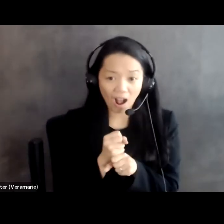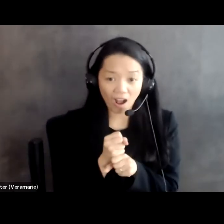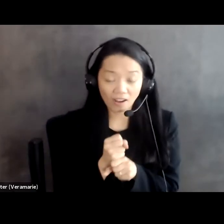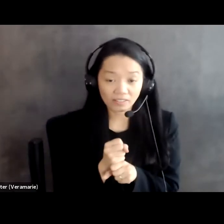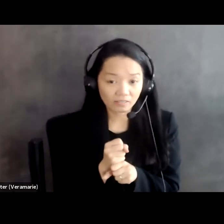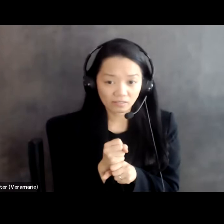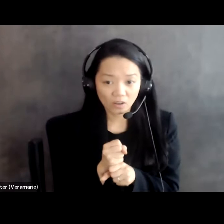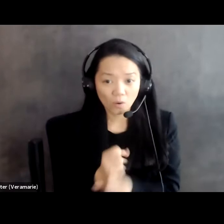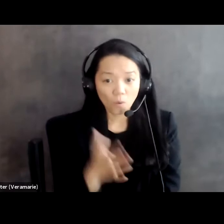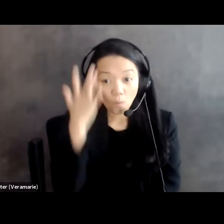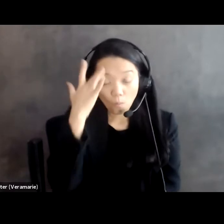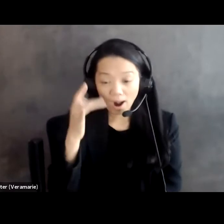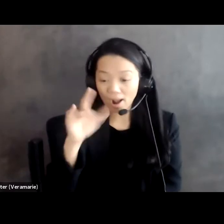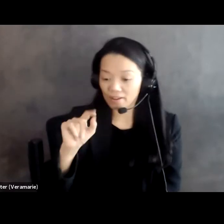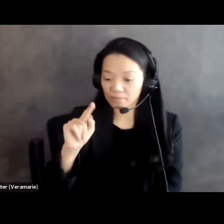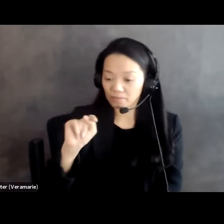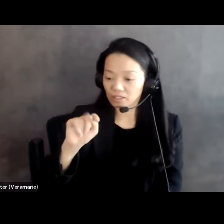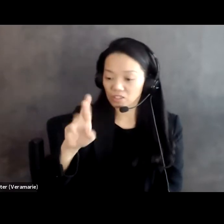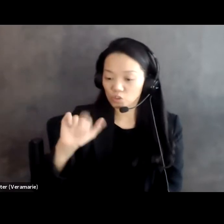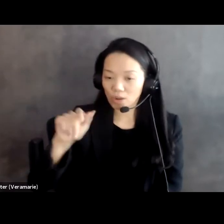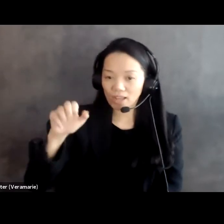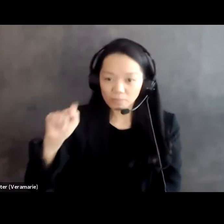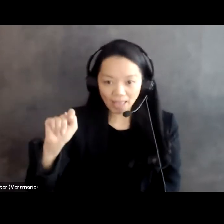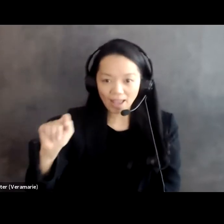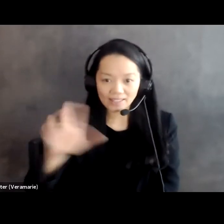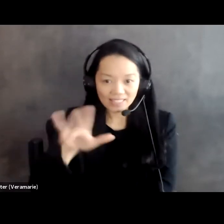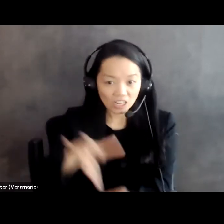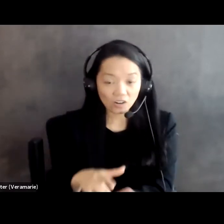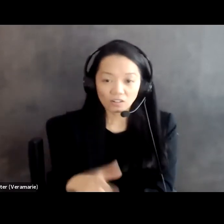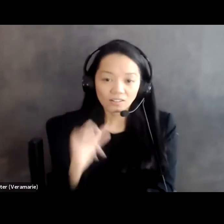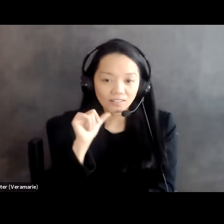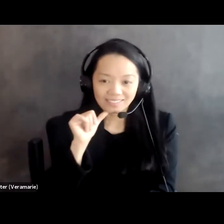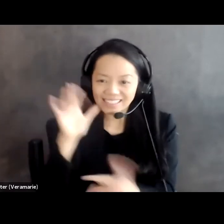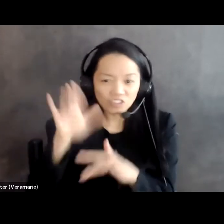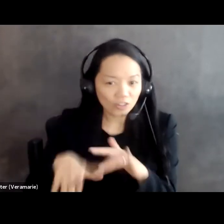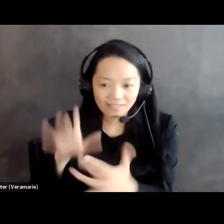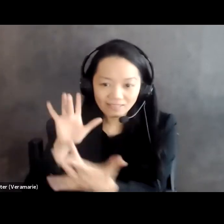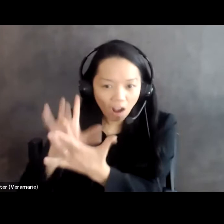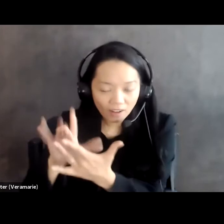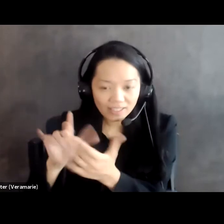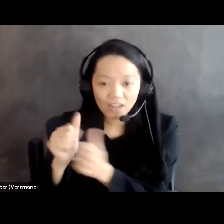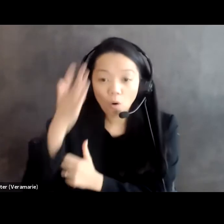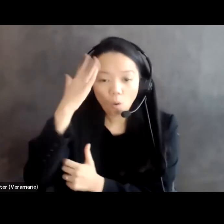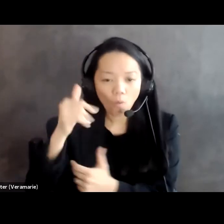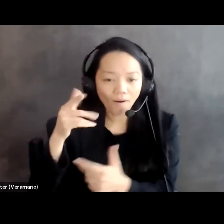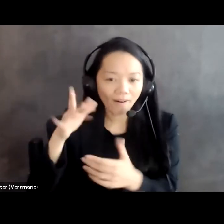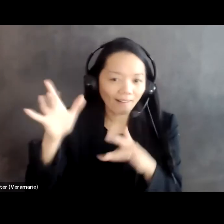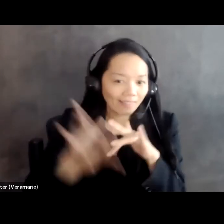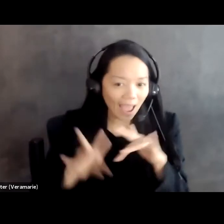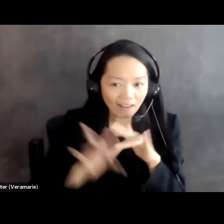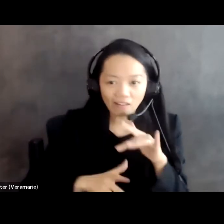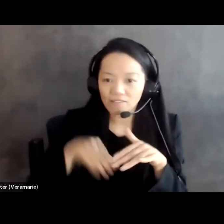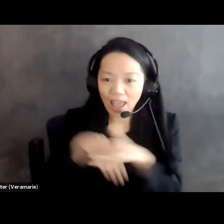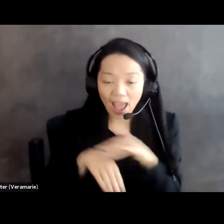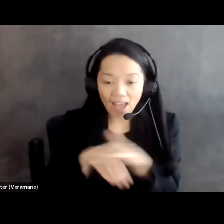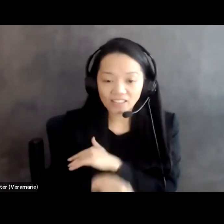because the transplant centers were out of reach, either due to lack of insurance or other reasons of lack of access. And yet the